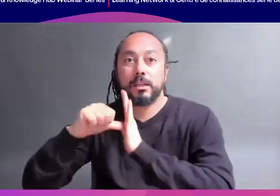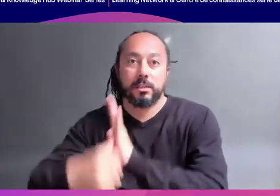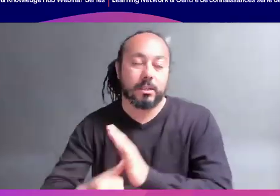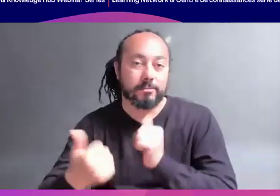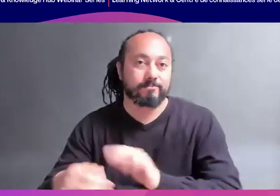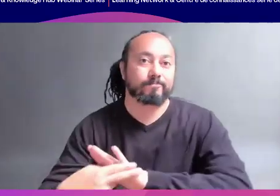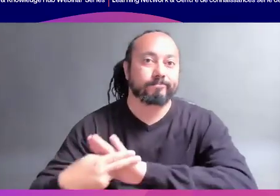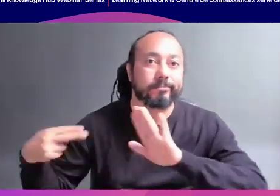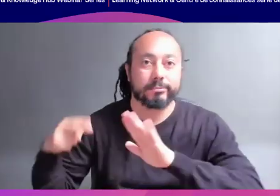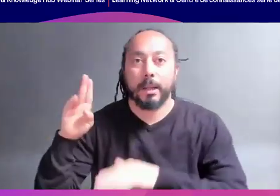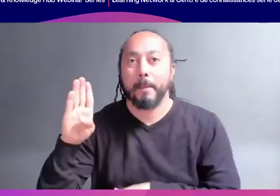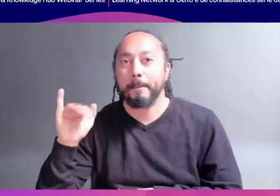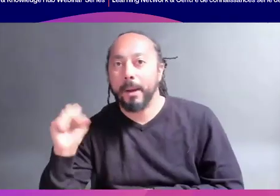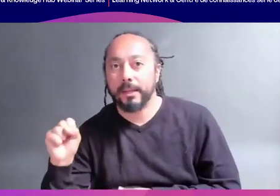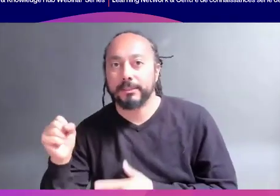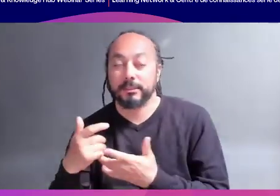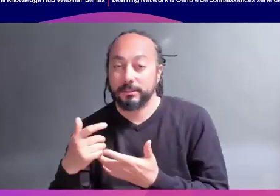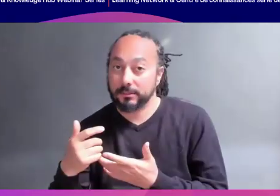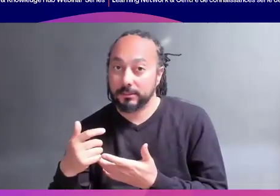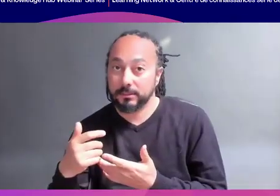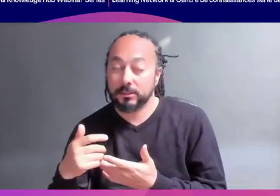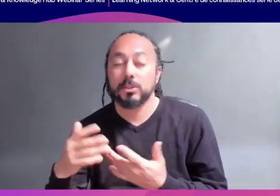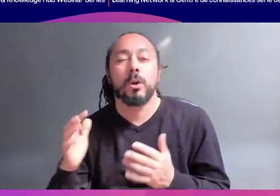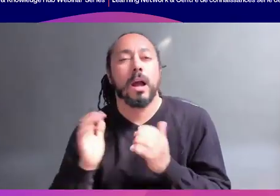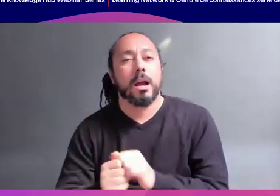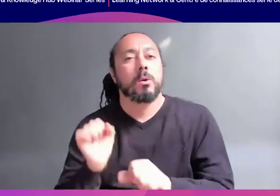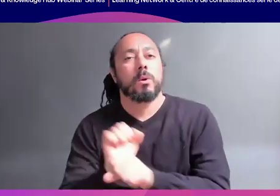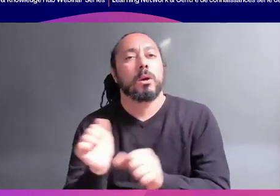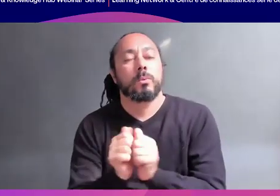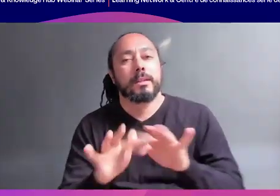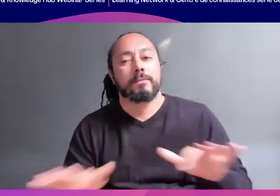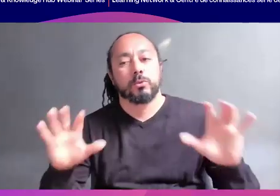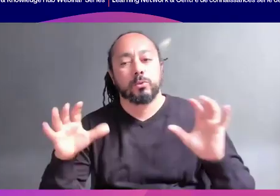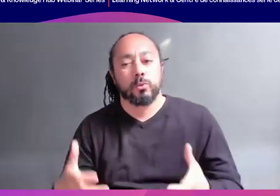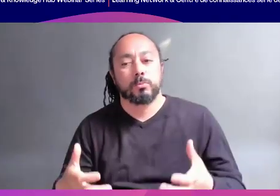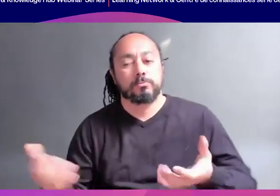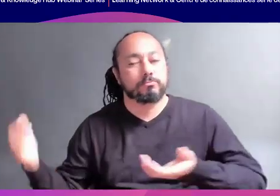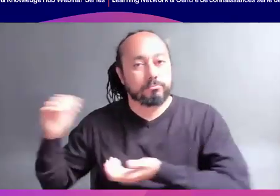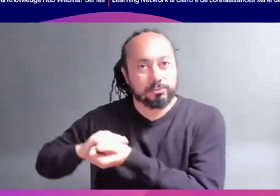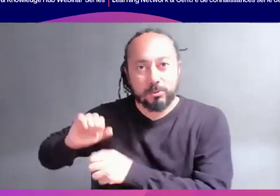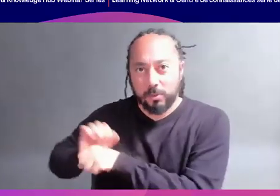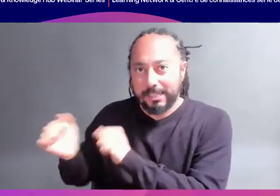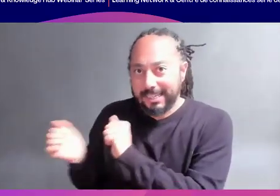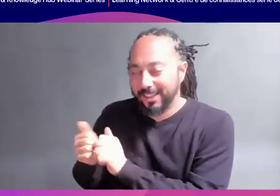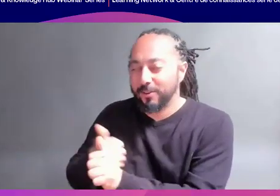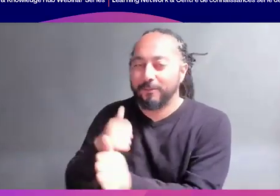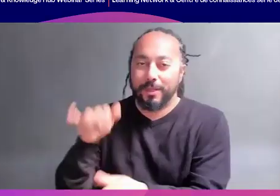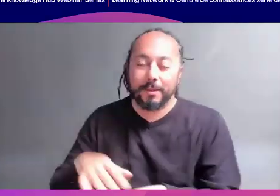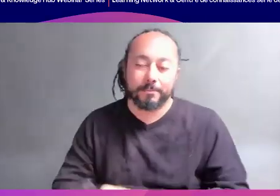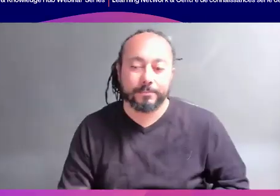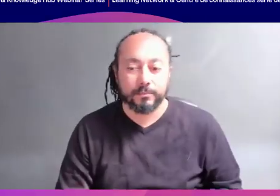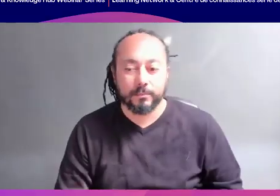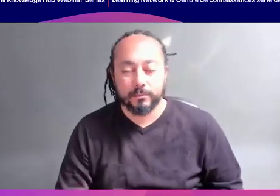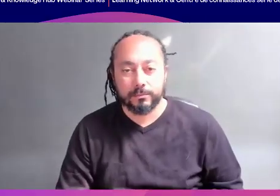So how do we intentionally design for work with diverse groups to avoid this? Another tension is how over-reliance